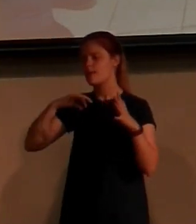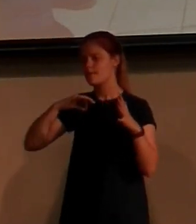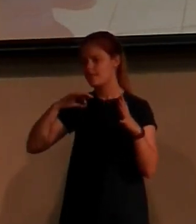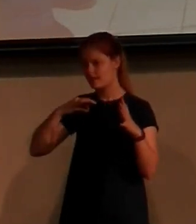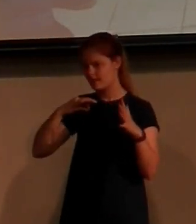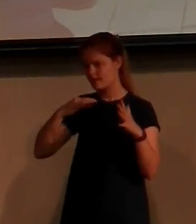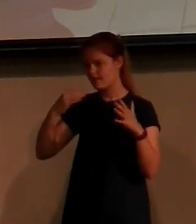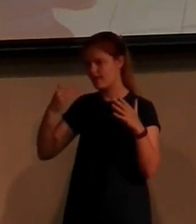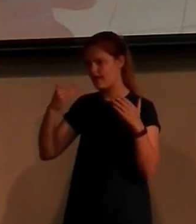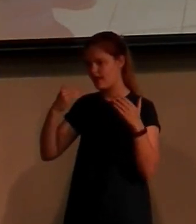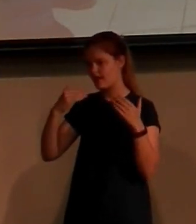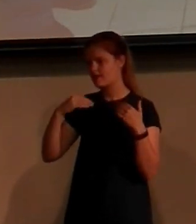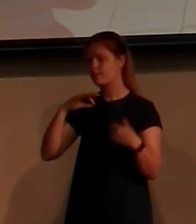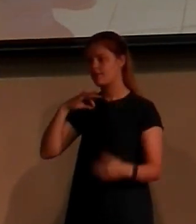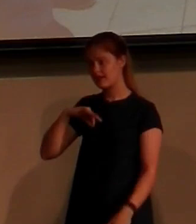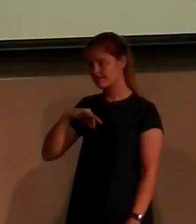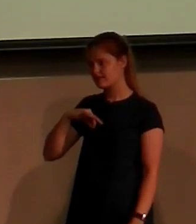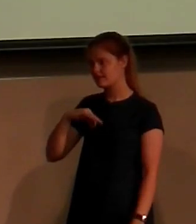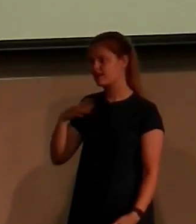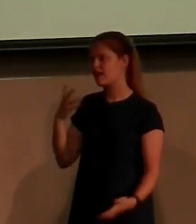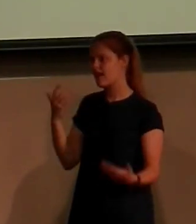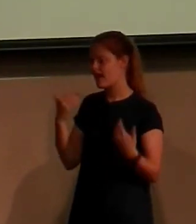that institute there.